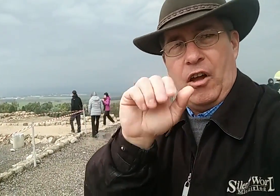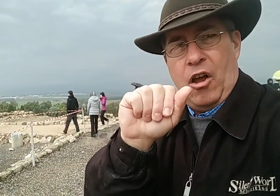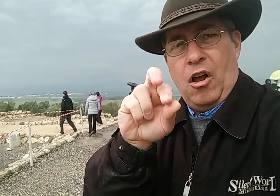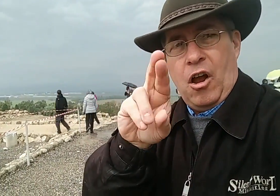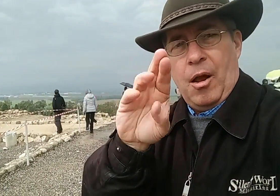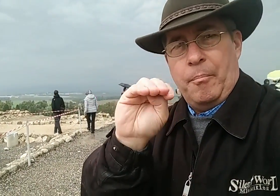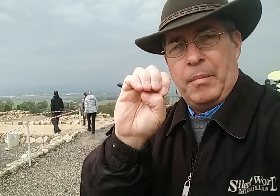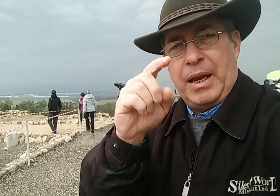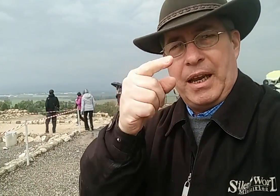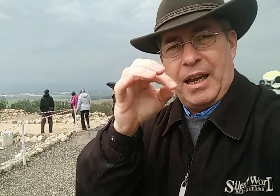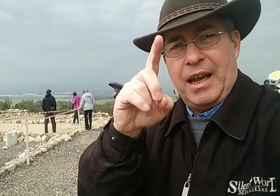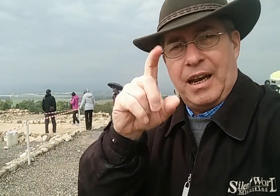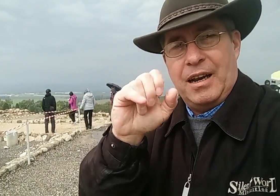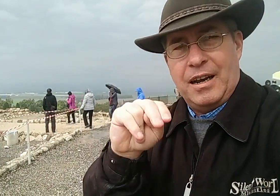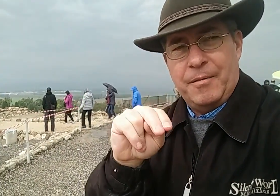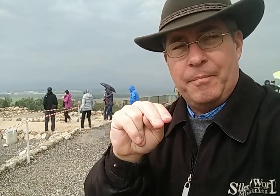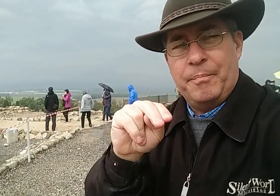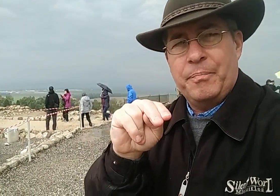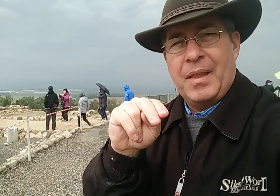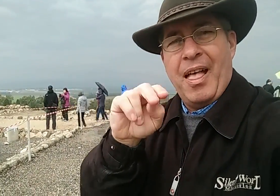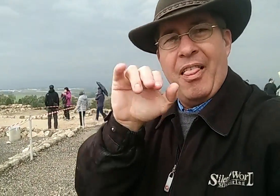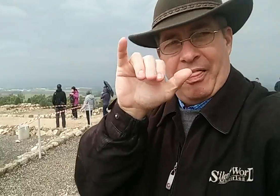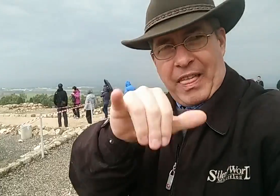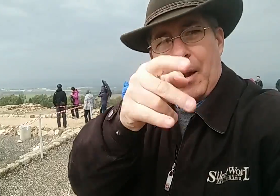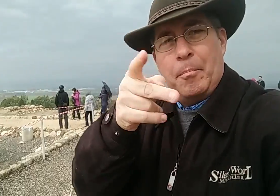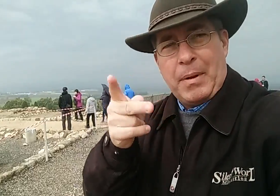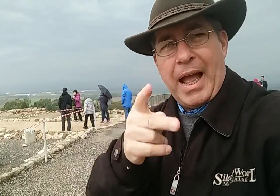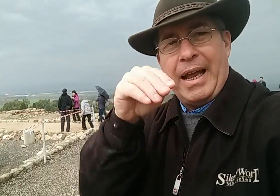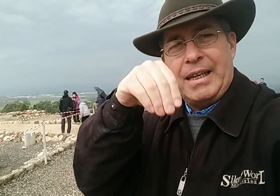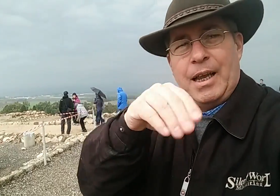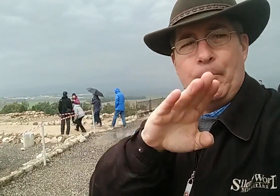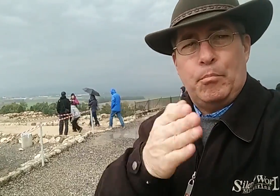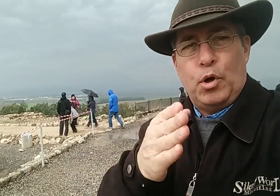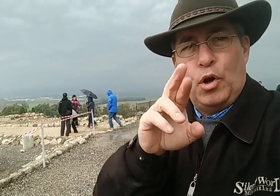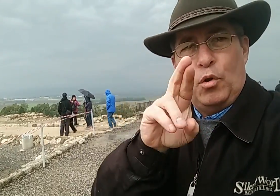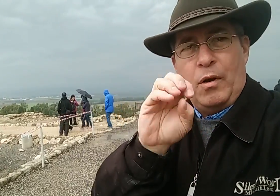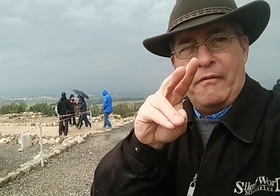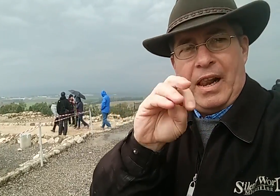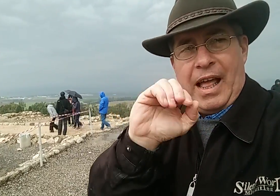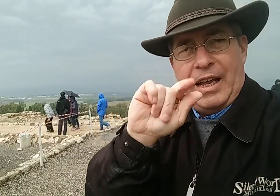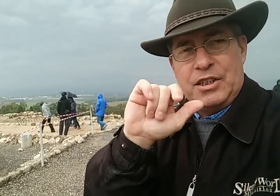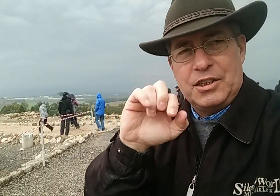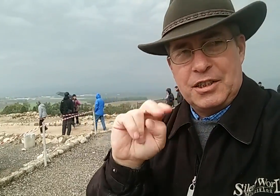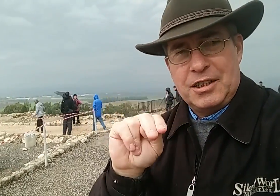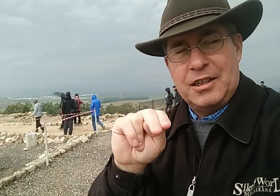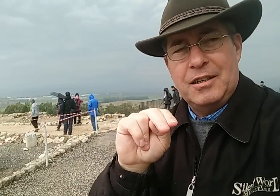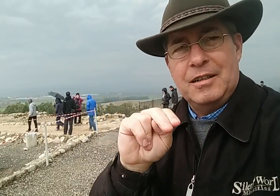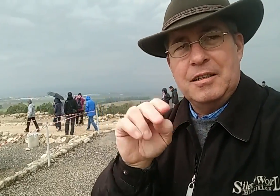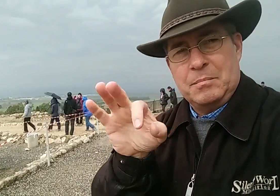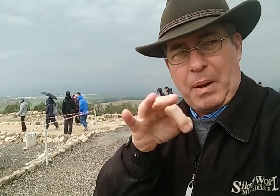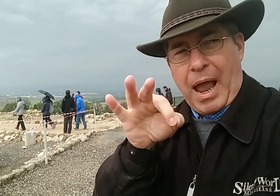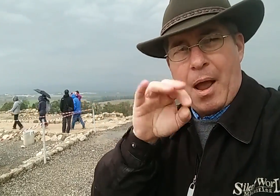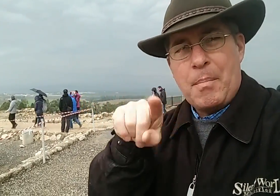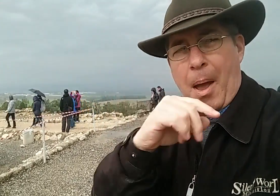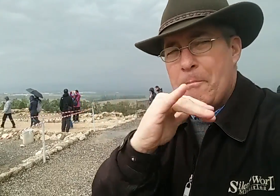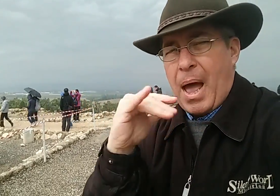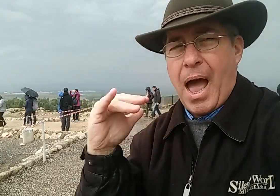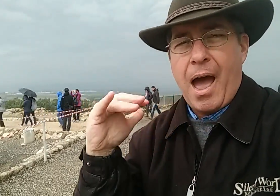So this is called the Valley of Armageddon. In this place, in the book of Revelation, it explains